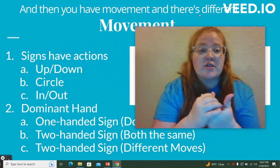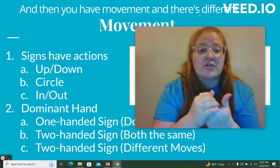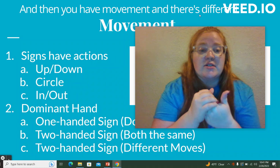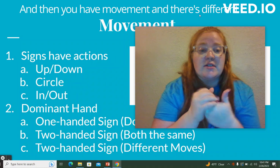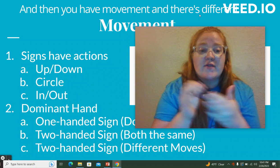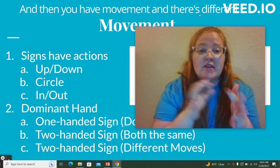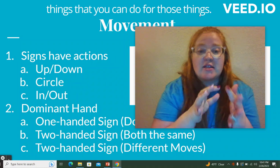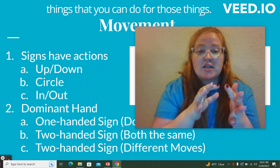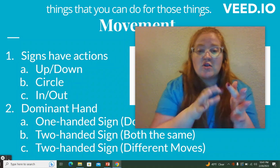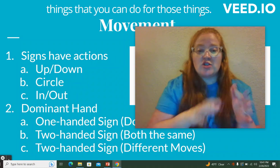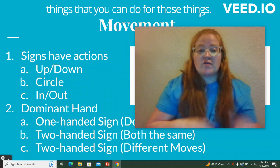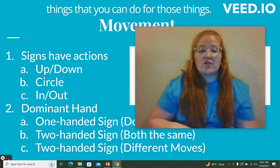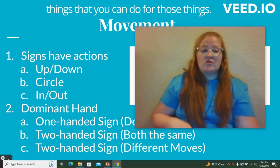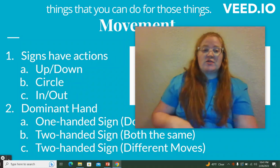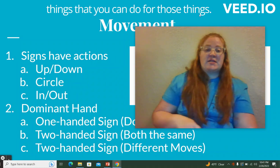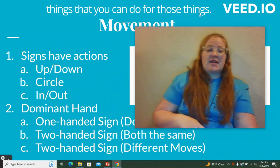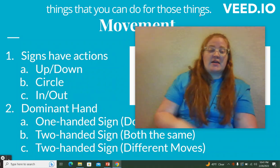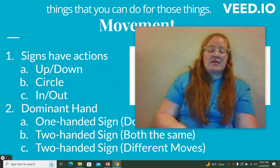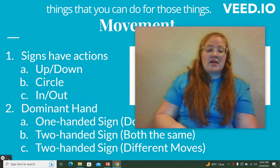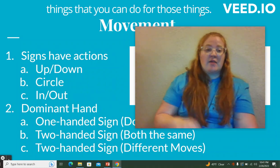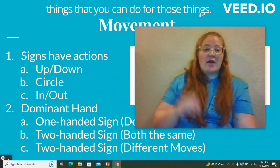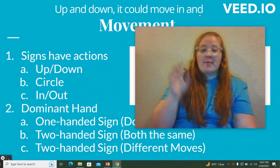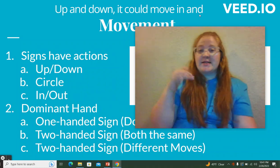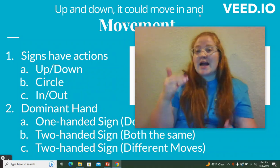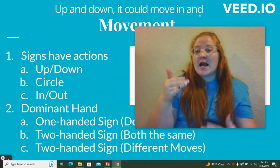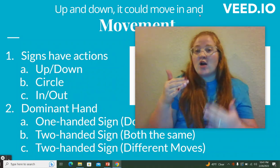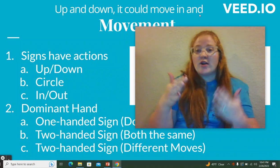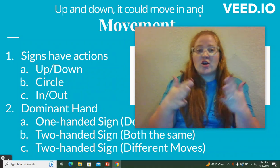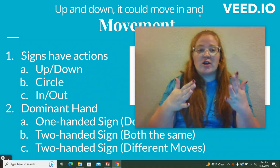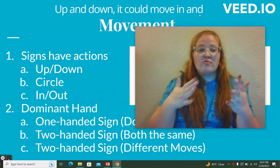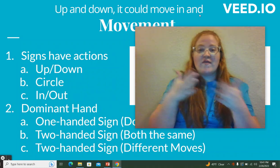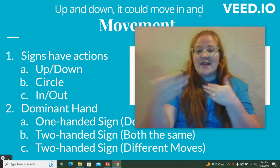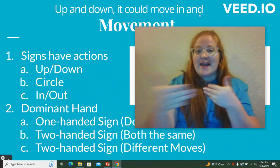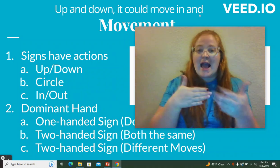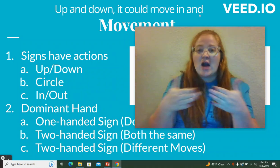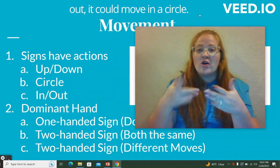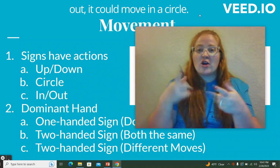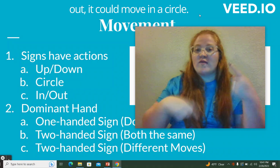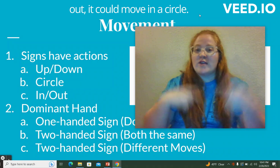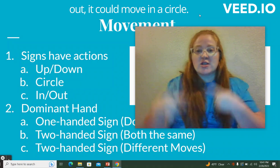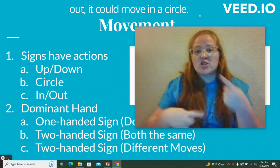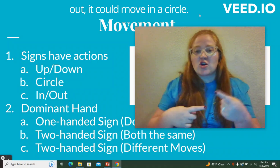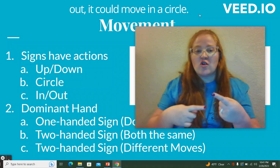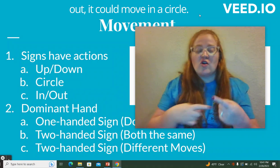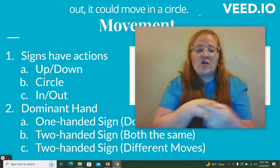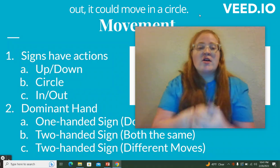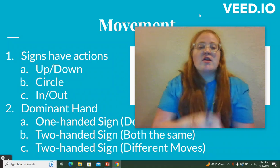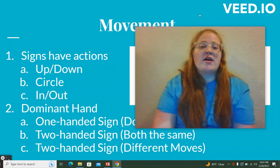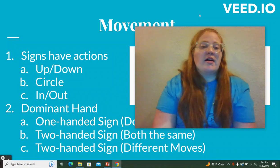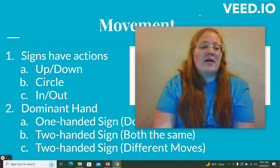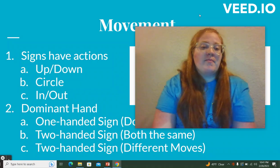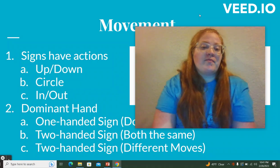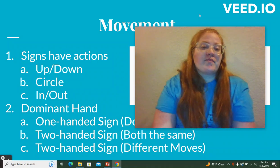And there's different things that you can do for those things. Up and down, it could move in and out, it could move in a